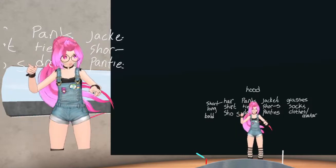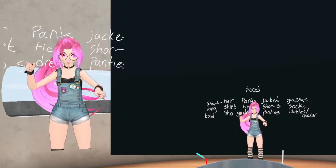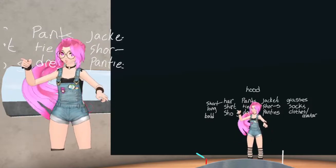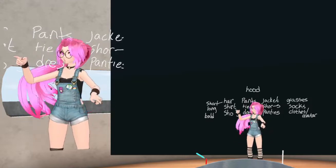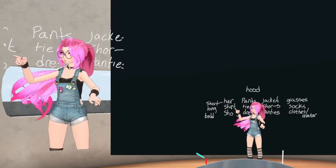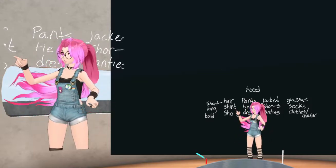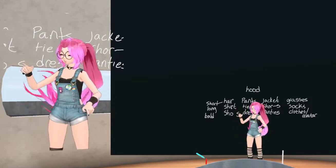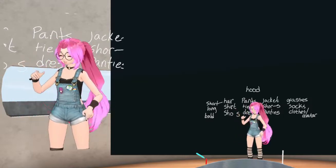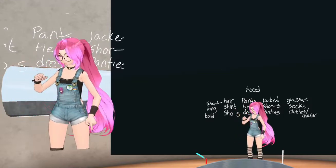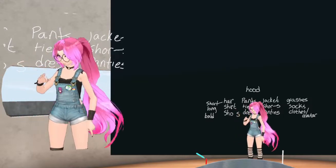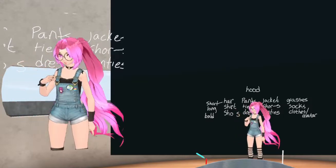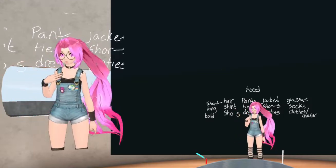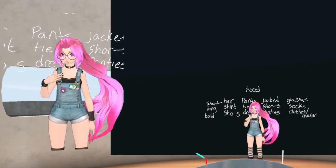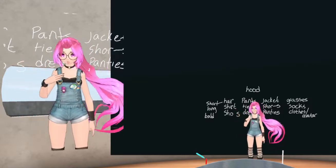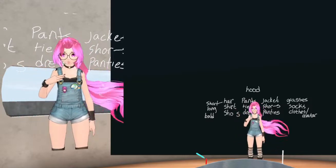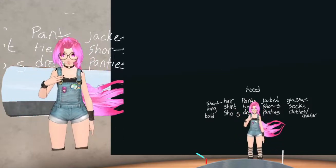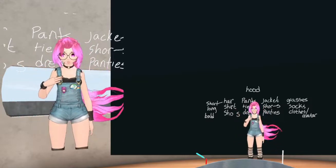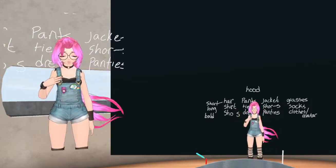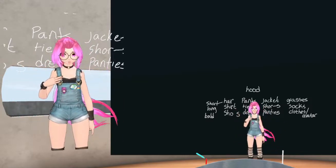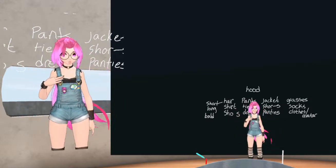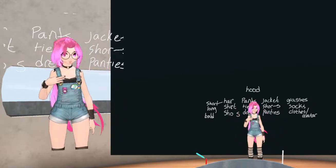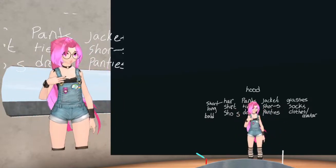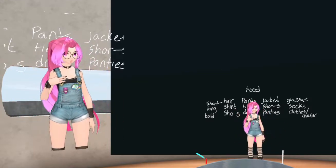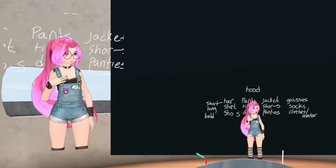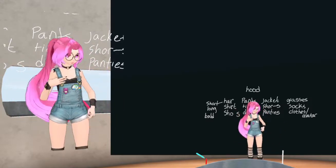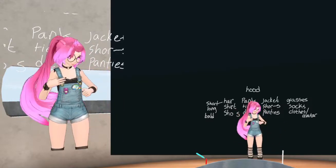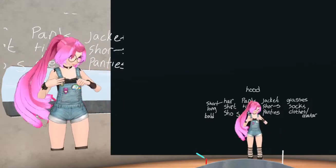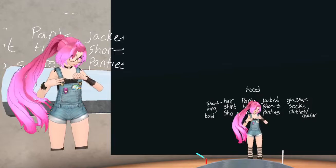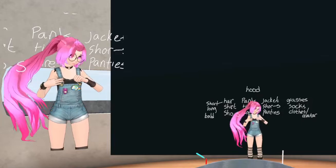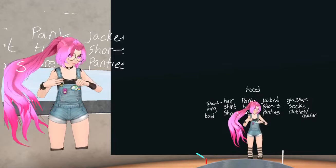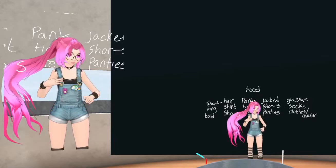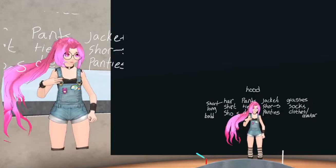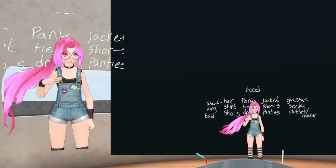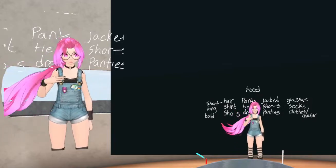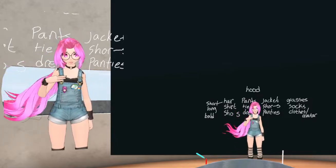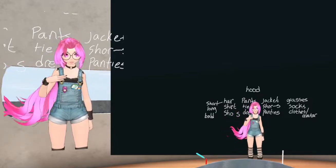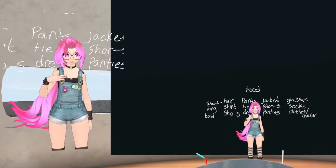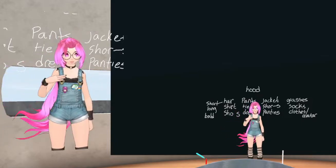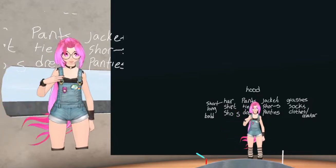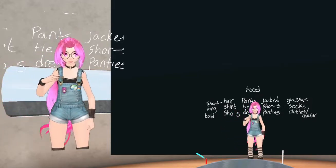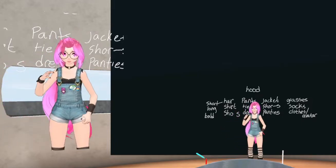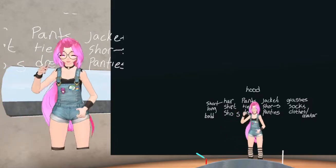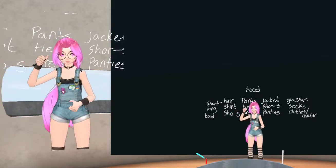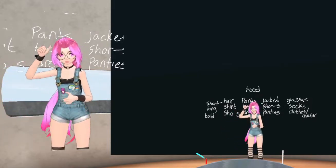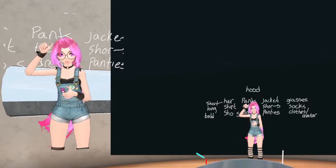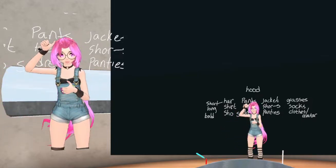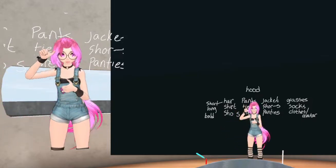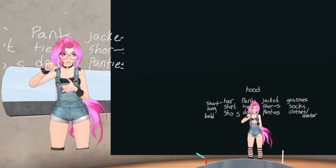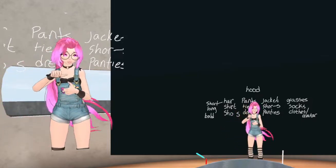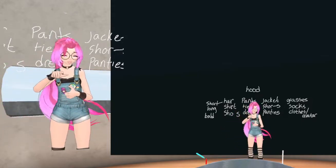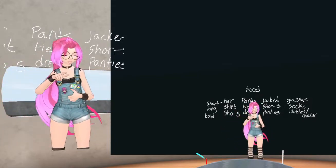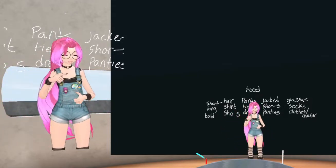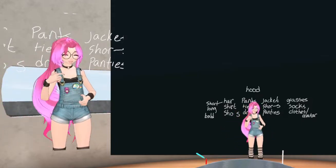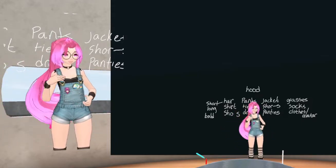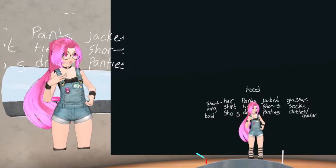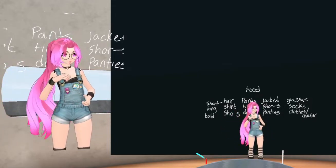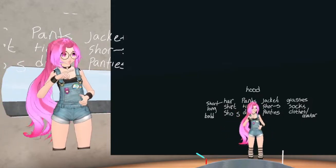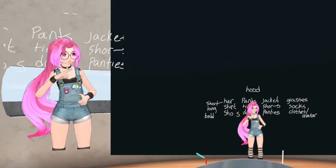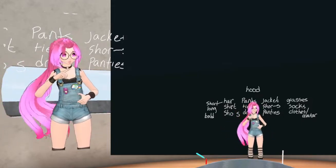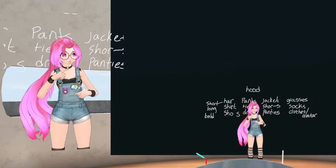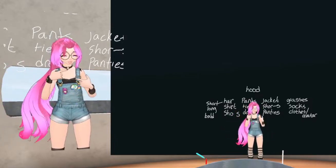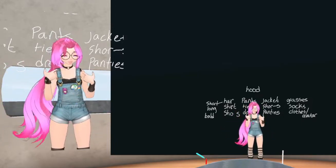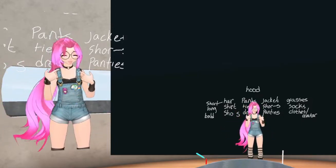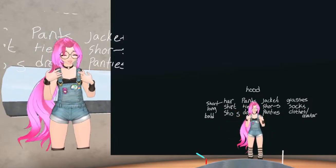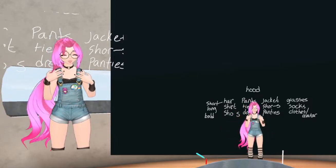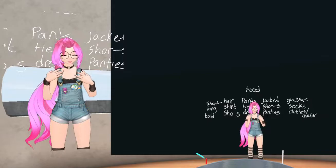Yeah, yep, two got it. Yep, so this is also the same sign for volunteer. Same sign for volunteer. Because if any of you guys have